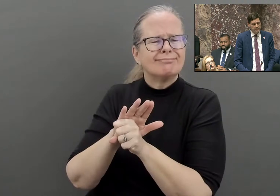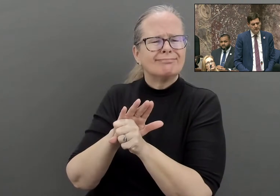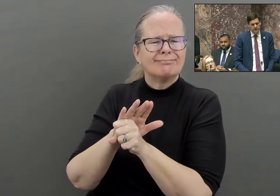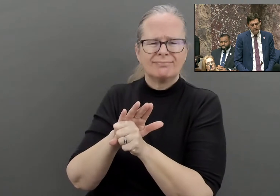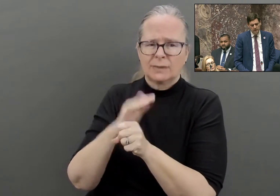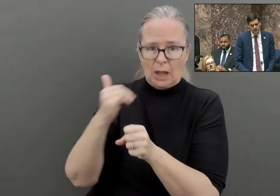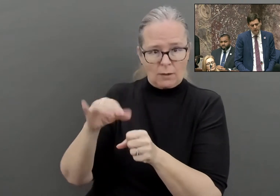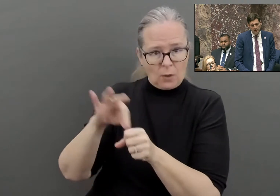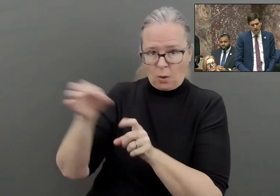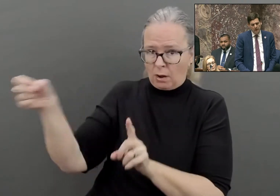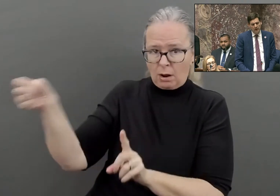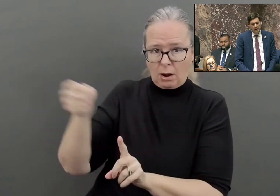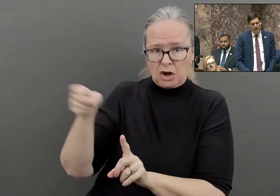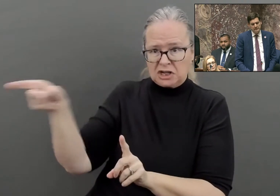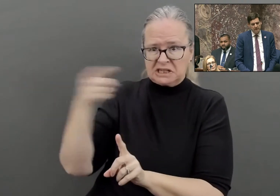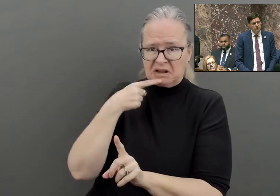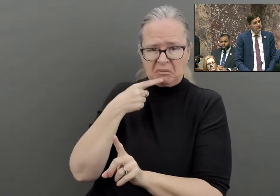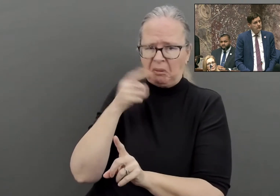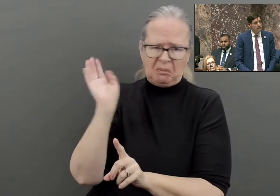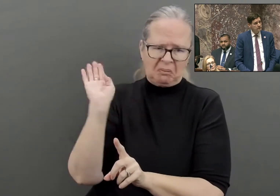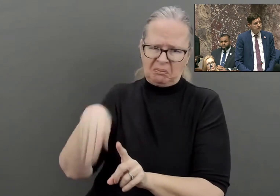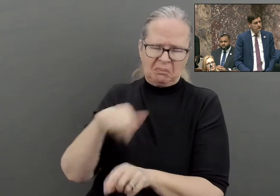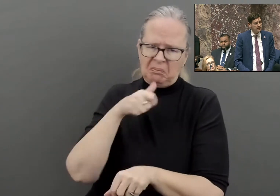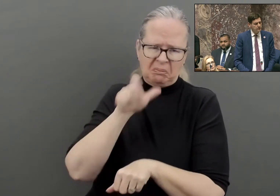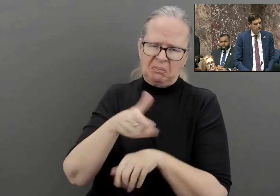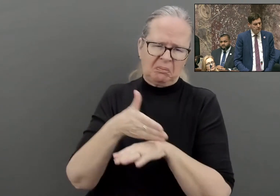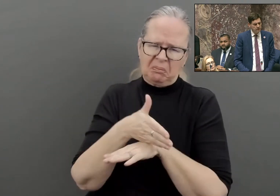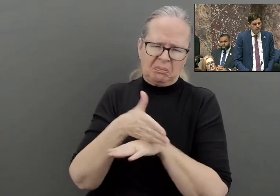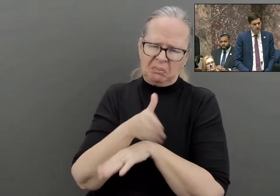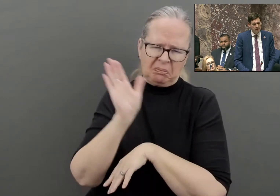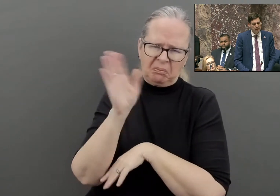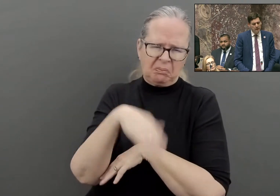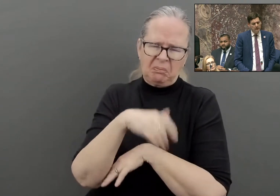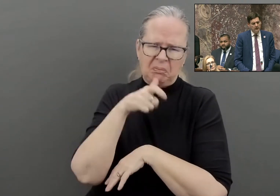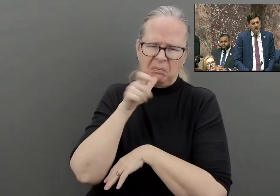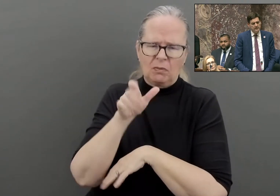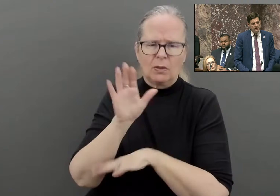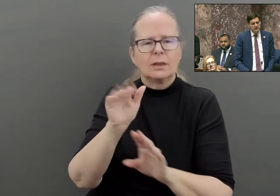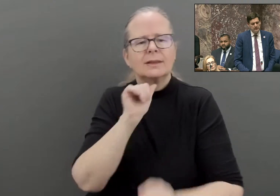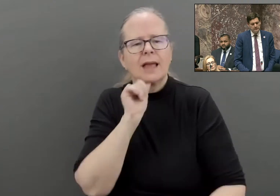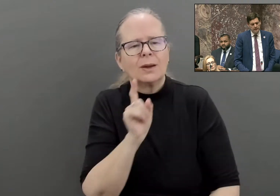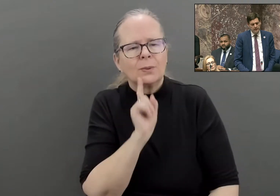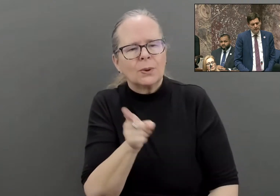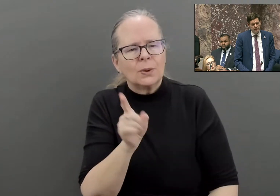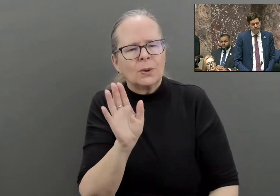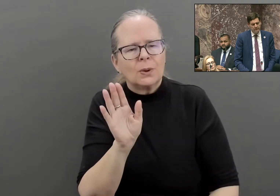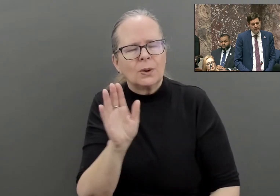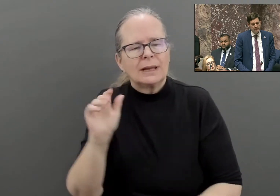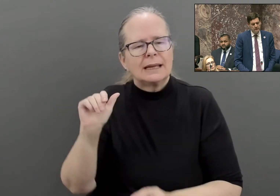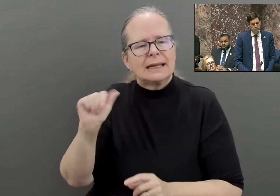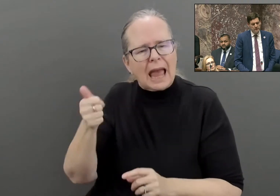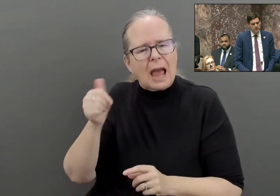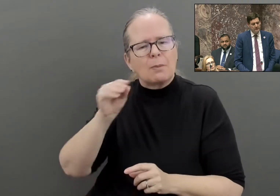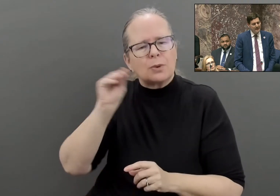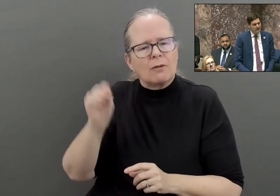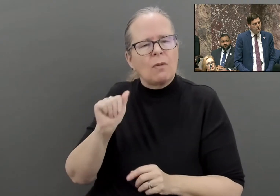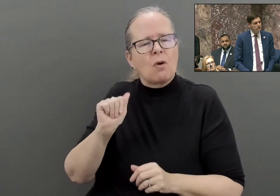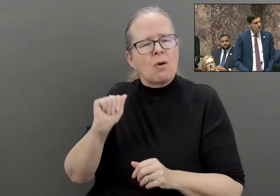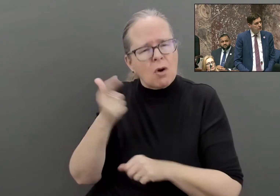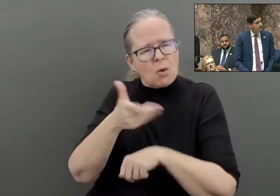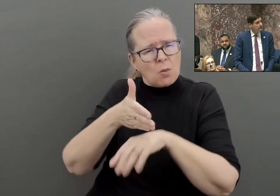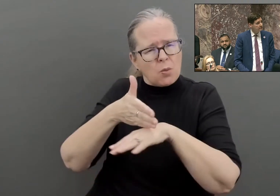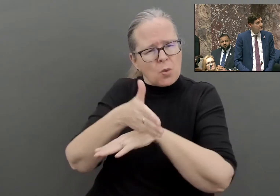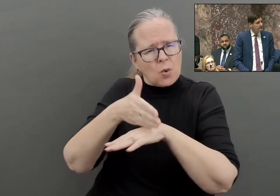comes from BC. $7 billion last year alone. He says that he is going to do a